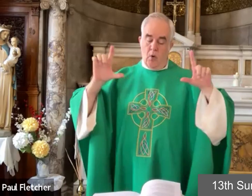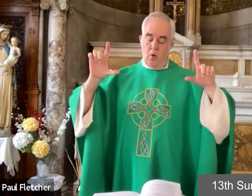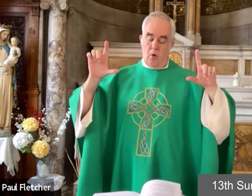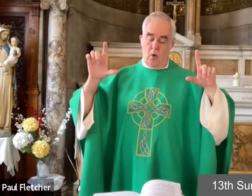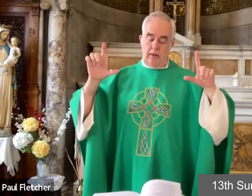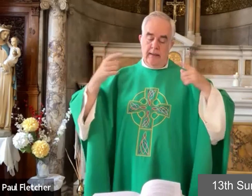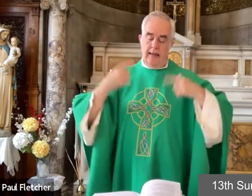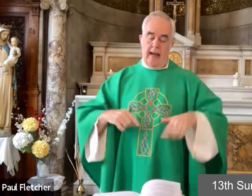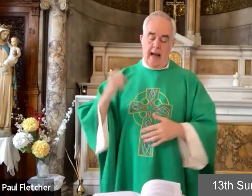Lord,